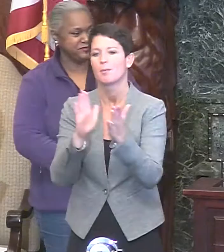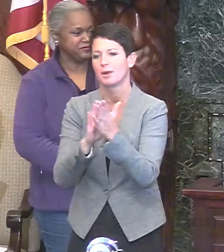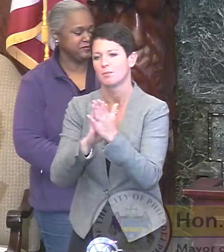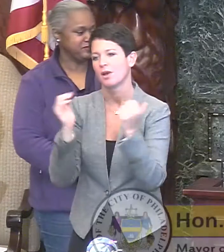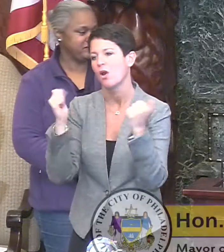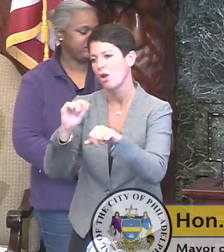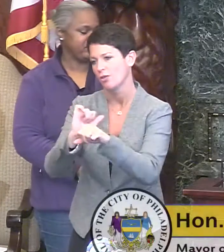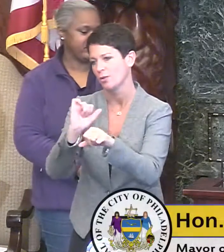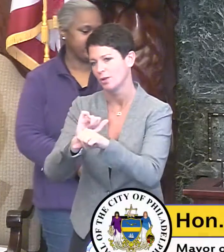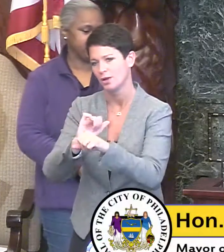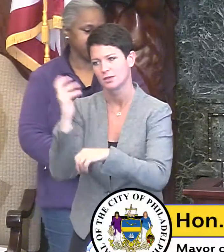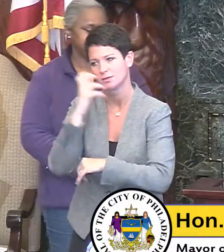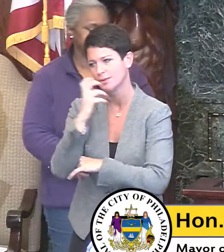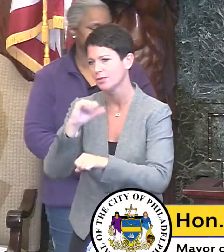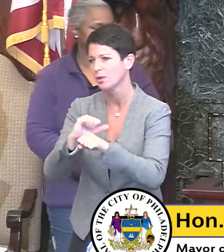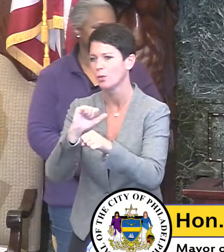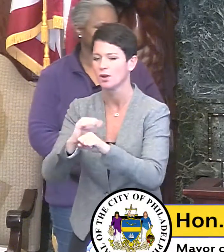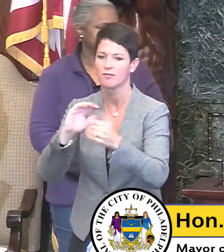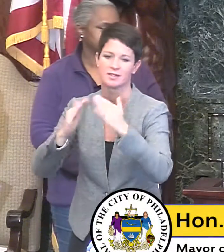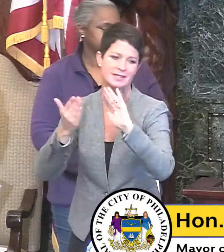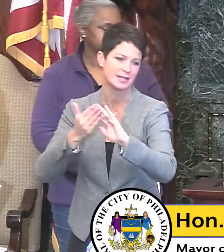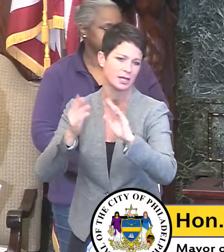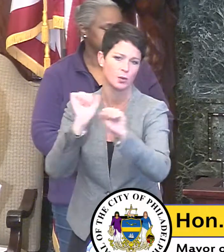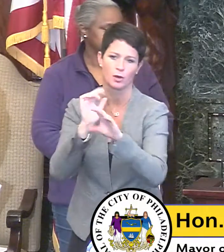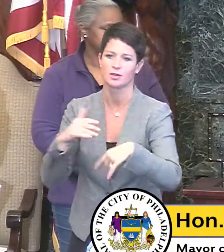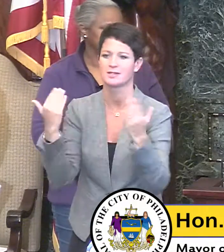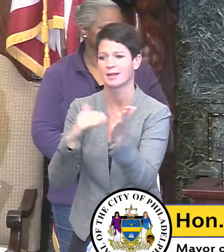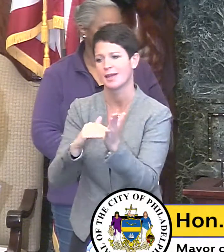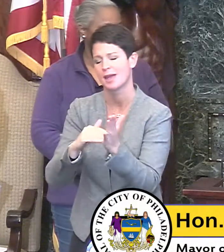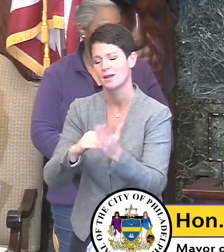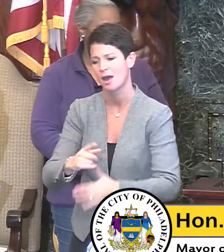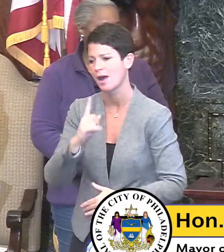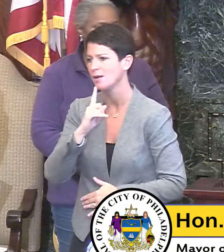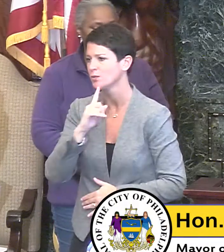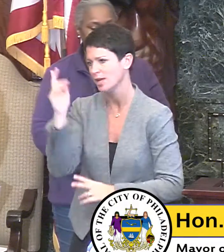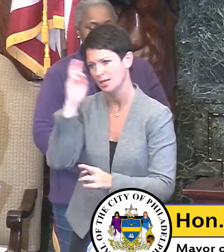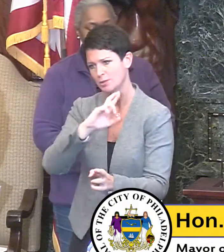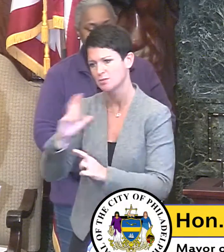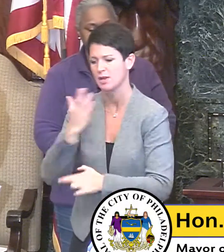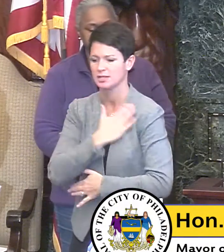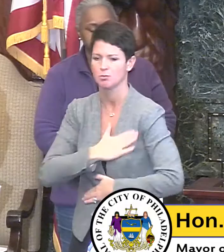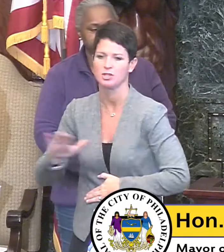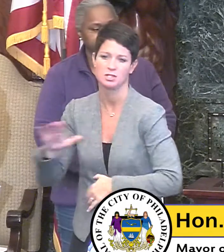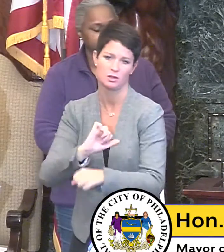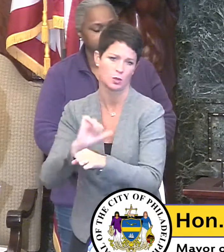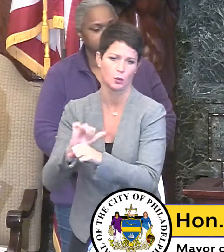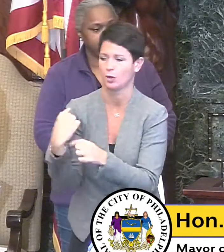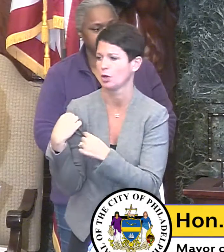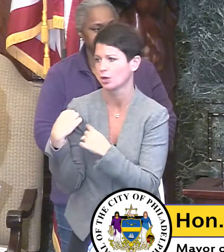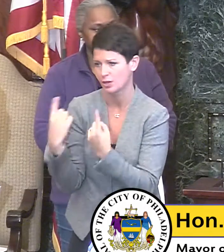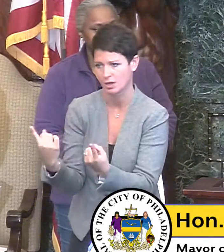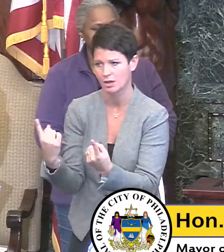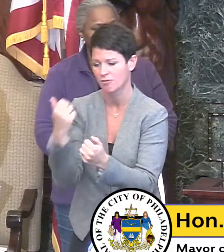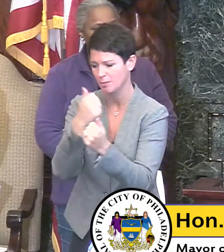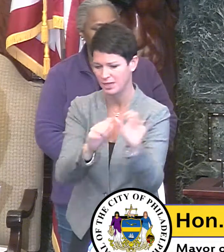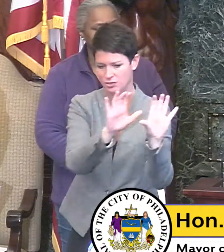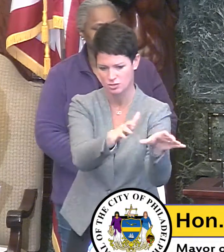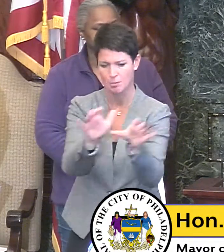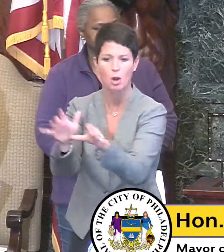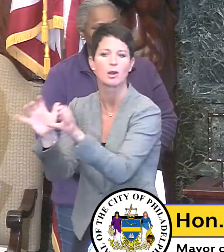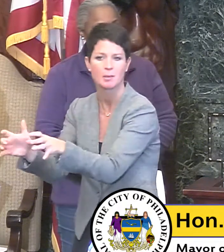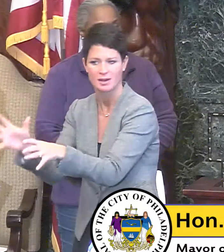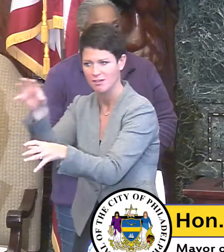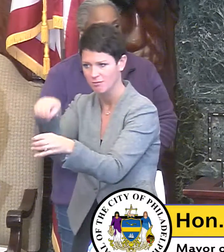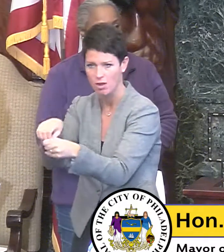all our emergency services and city employees. Again, I can't tell you how much I respect and appreciate their efforts from every department who was involved